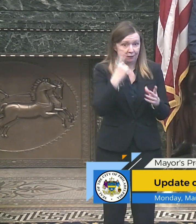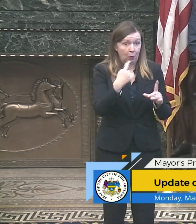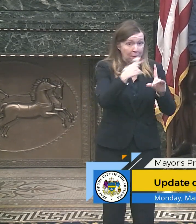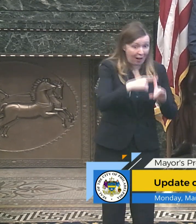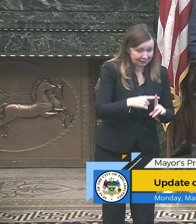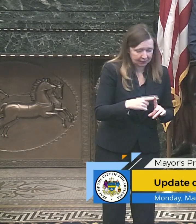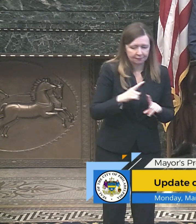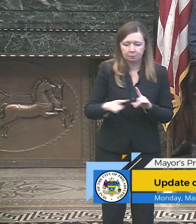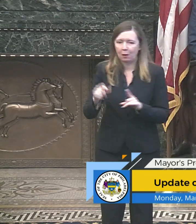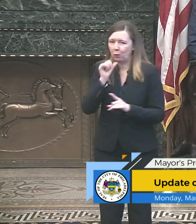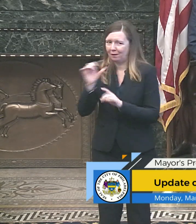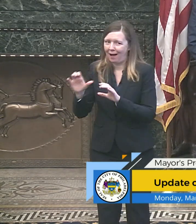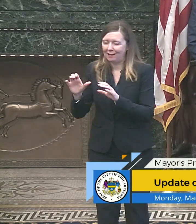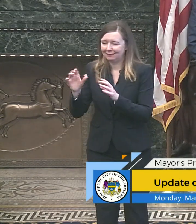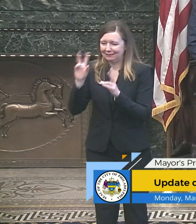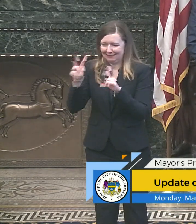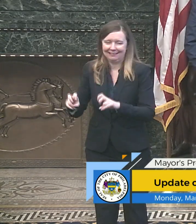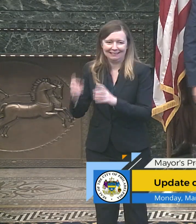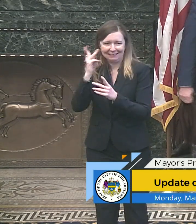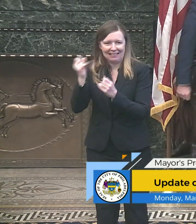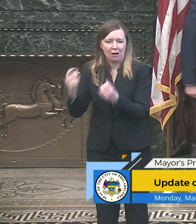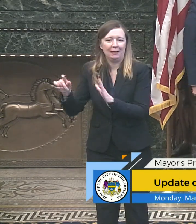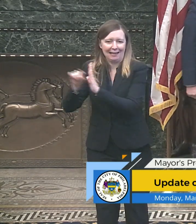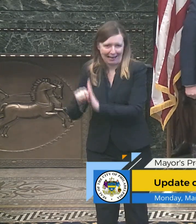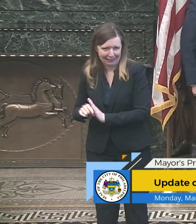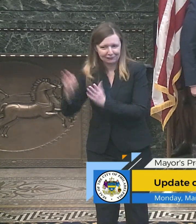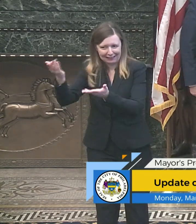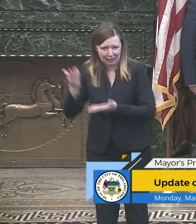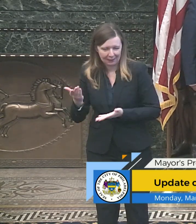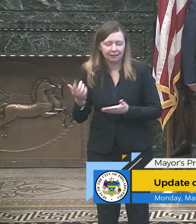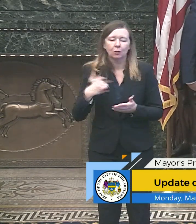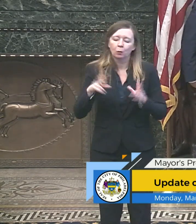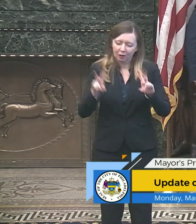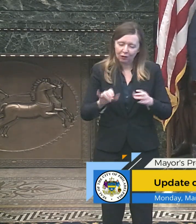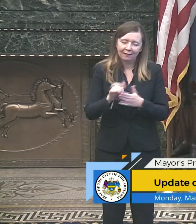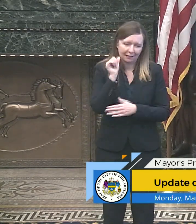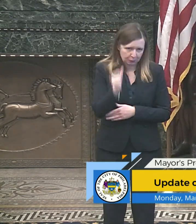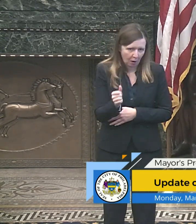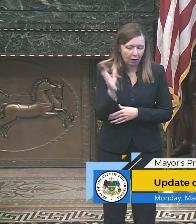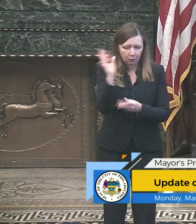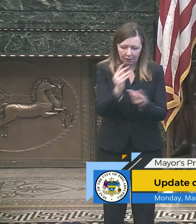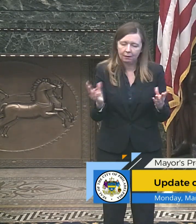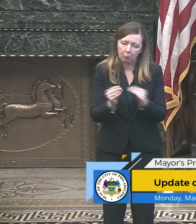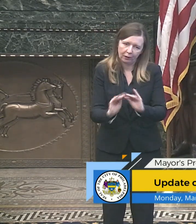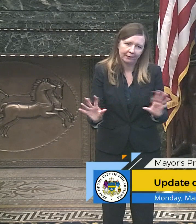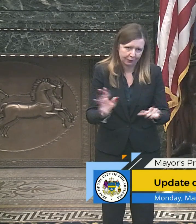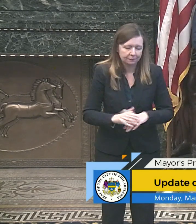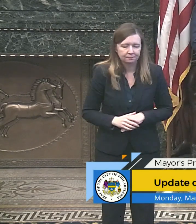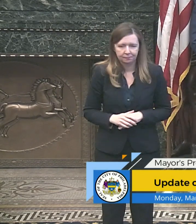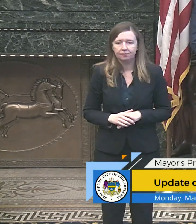So there's an underreport in the total number of negatives that came in. So look at that tomorrow, and that should be a little clearer.